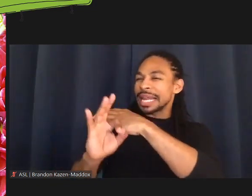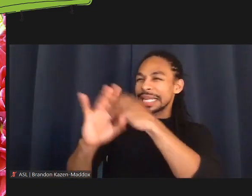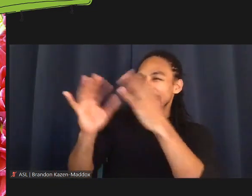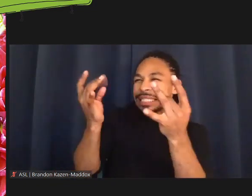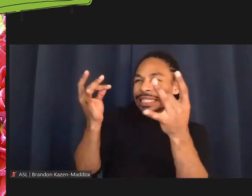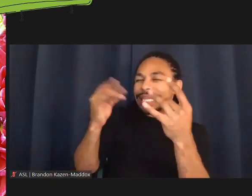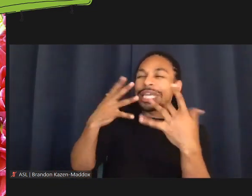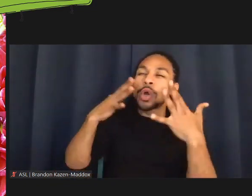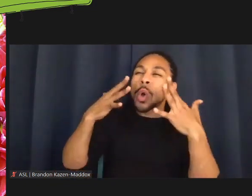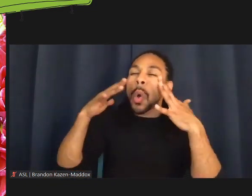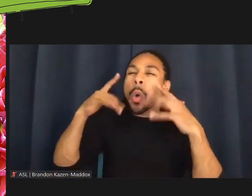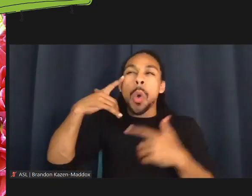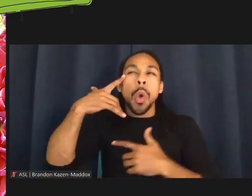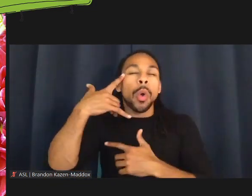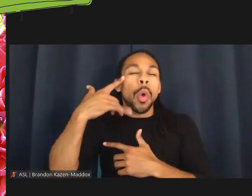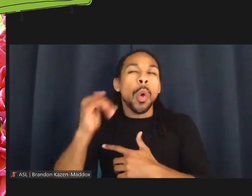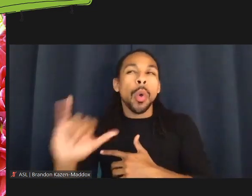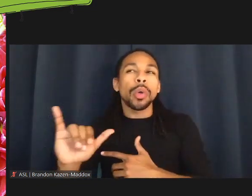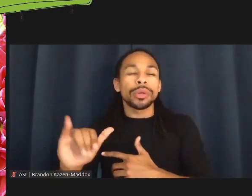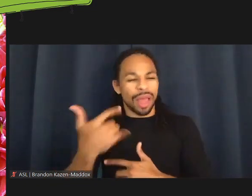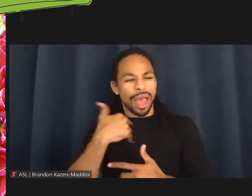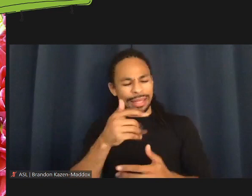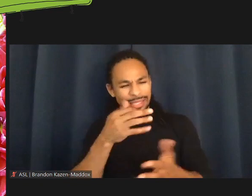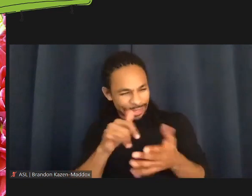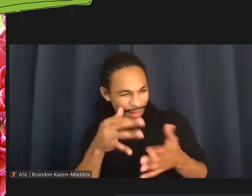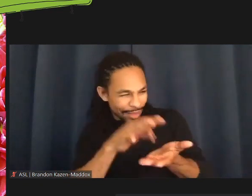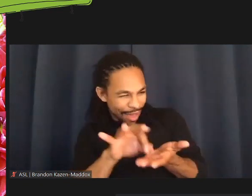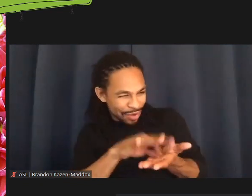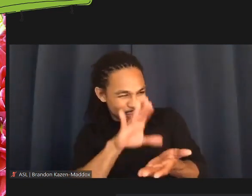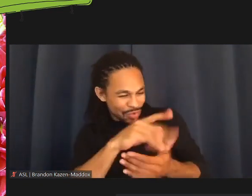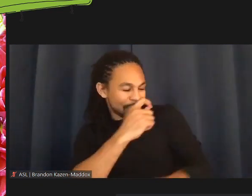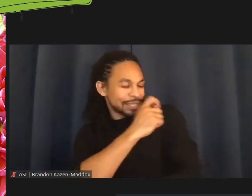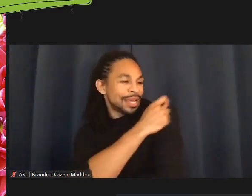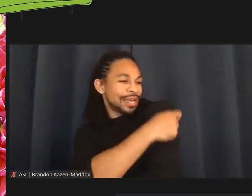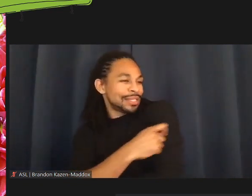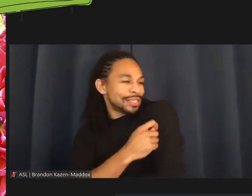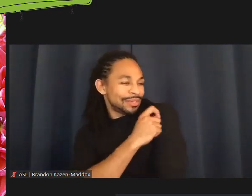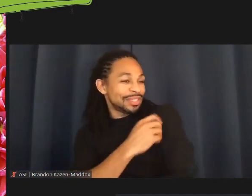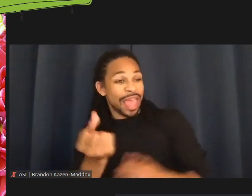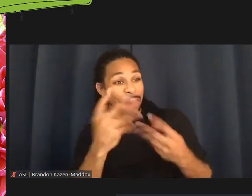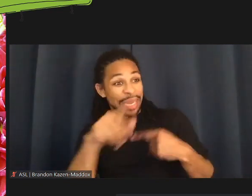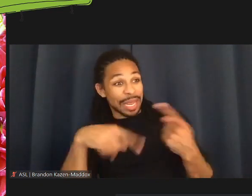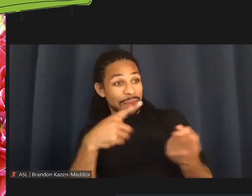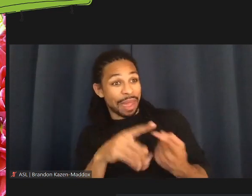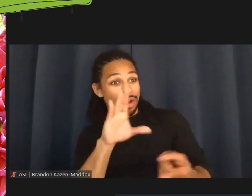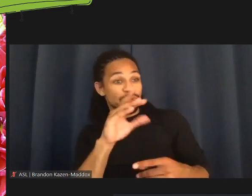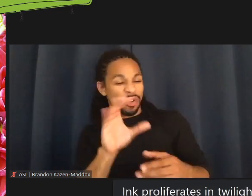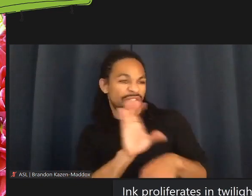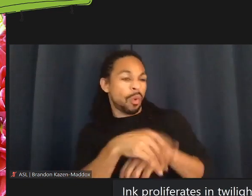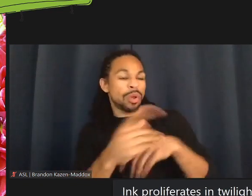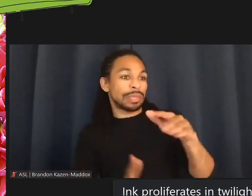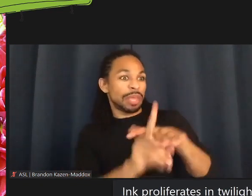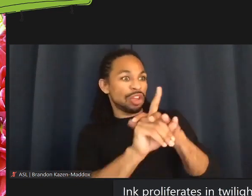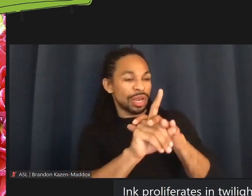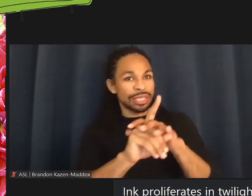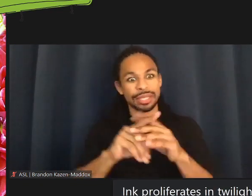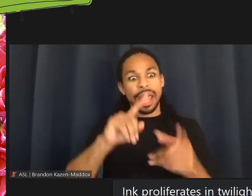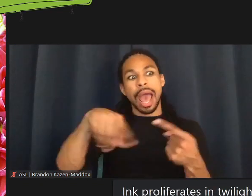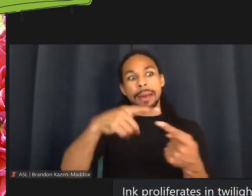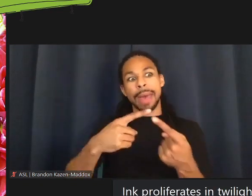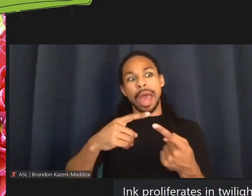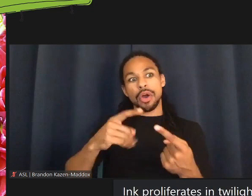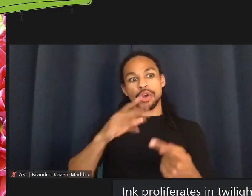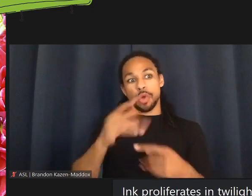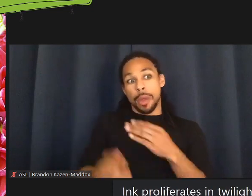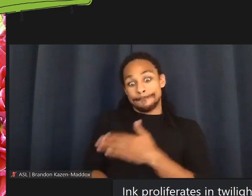3 tattoos? And how many about your forced disappearances? And how many about the appearance of manhood? And how many about being a man with